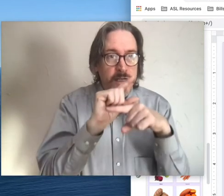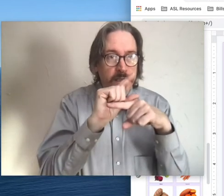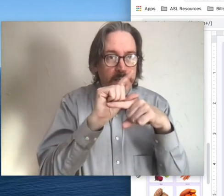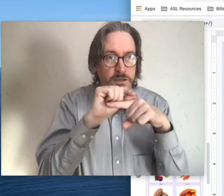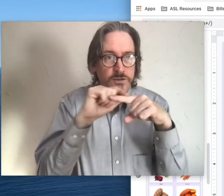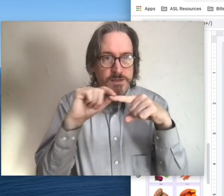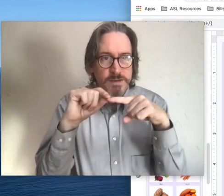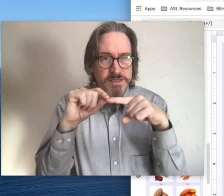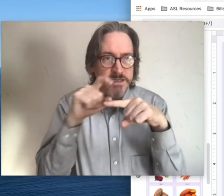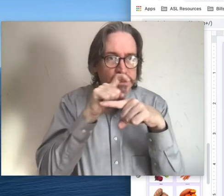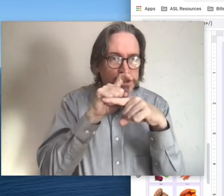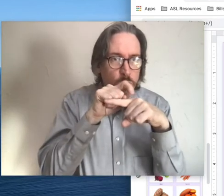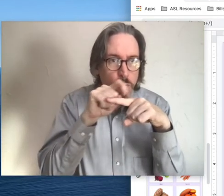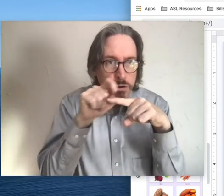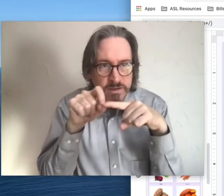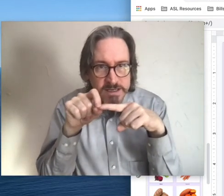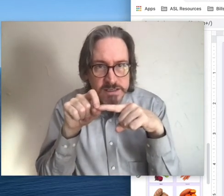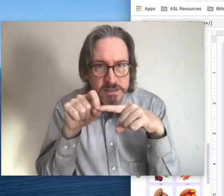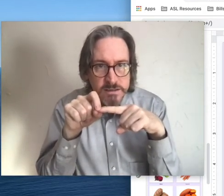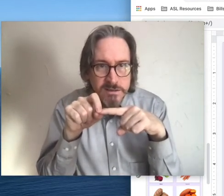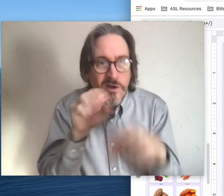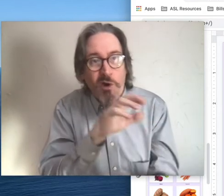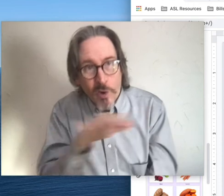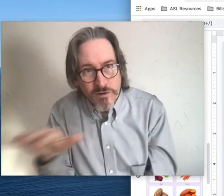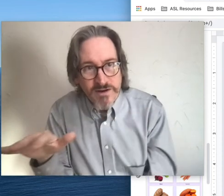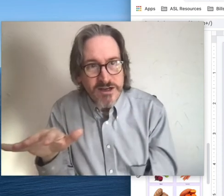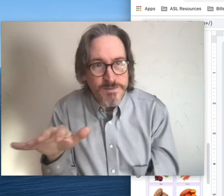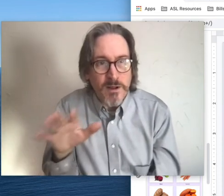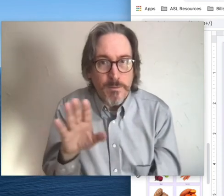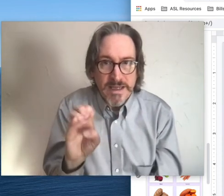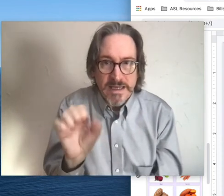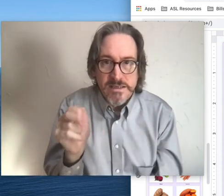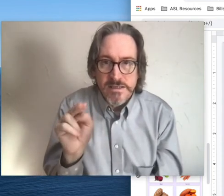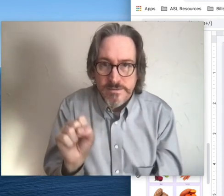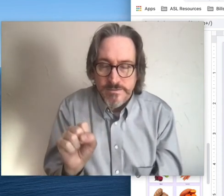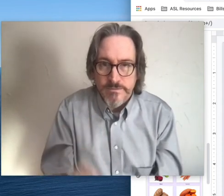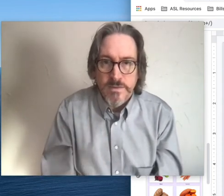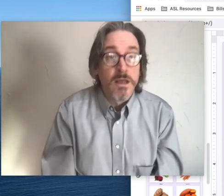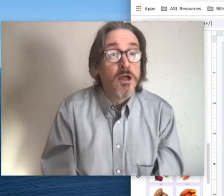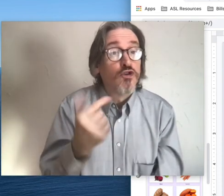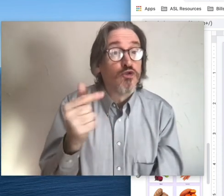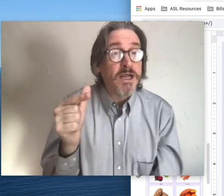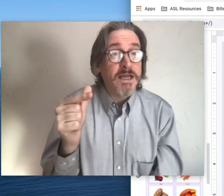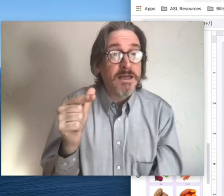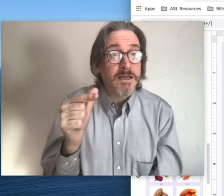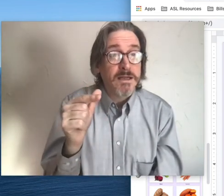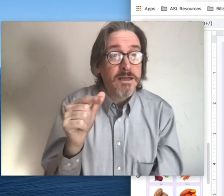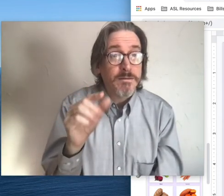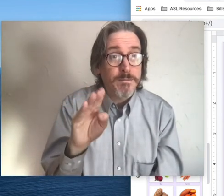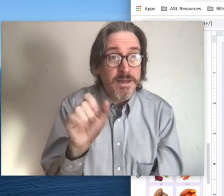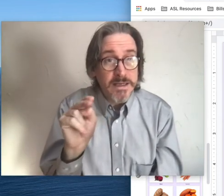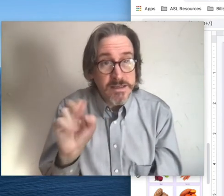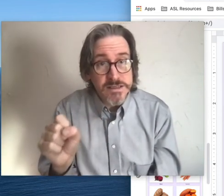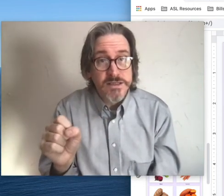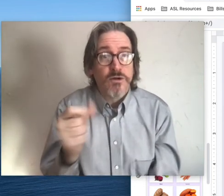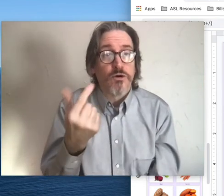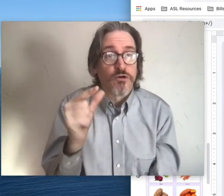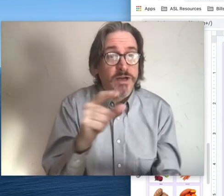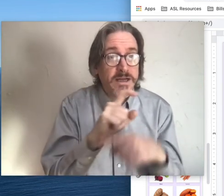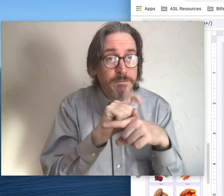Beans. You'll sometimes see this, or fingerspell beans. Green